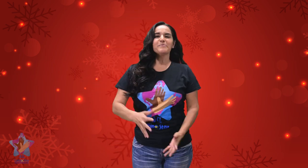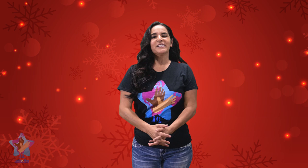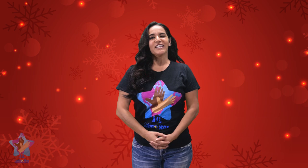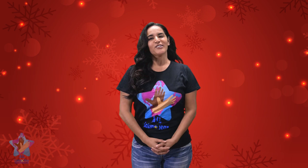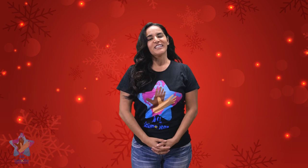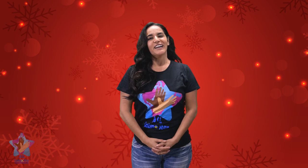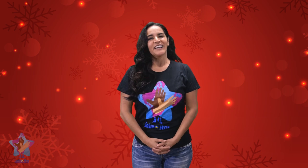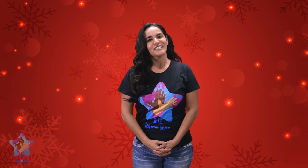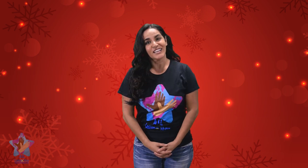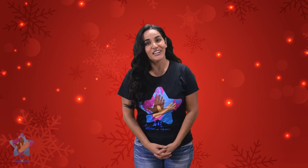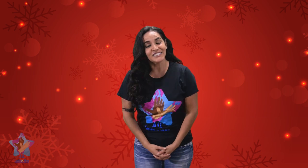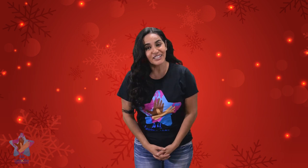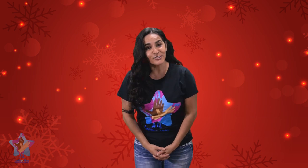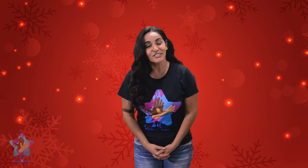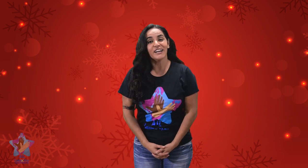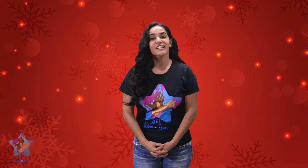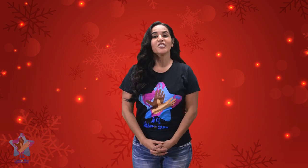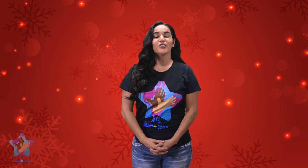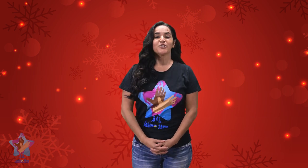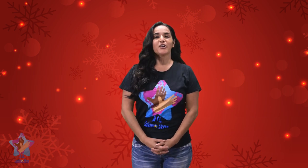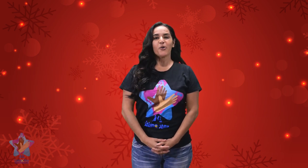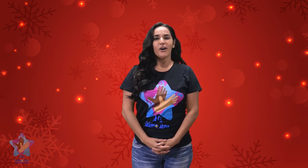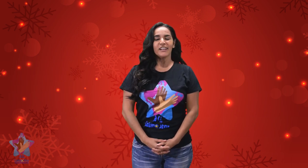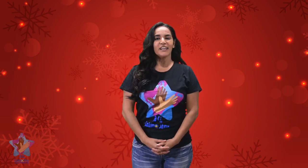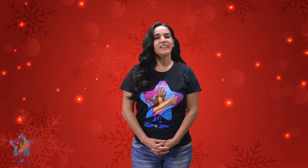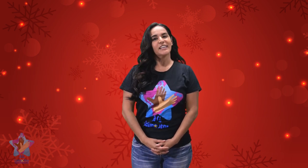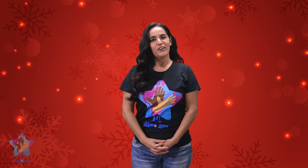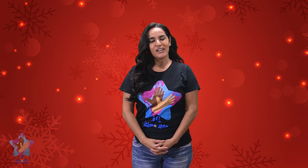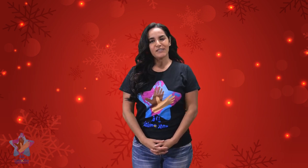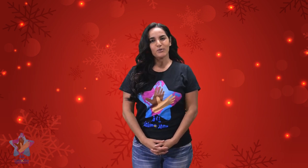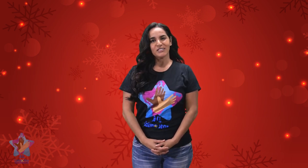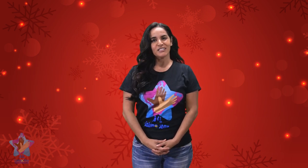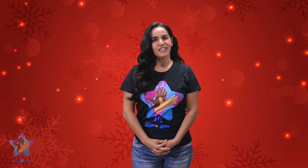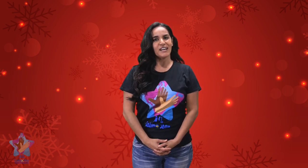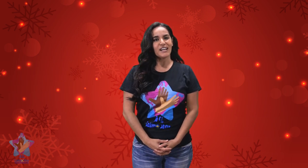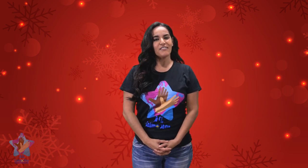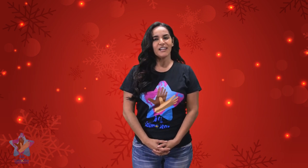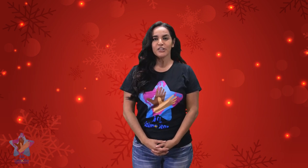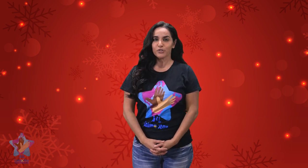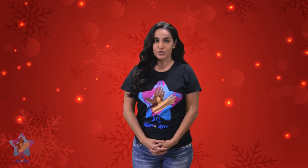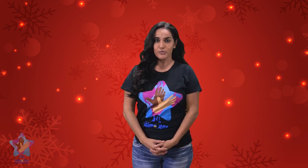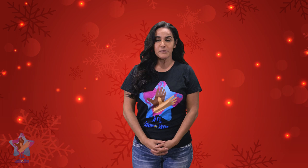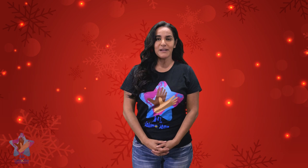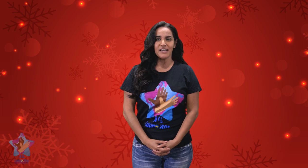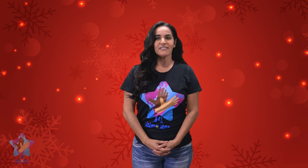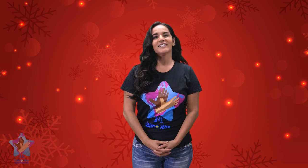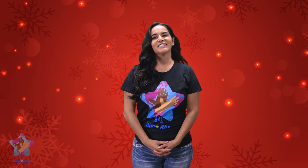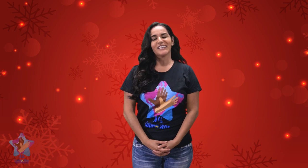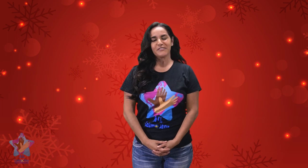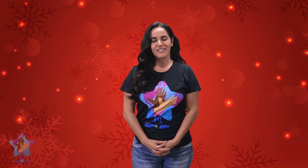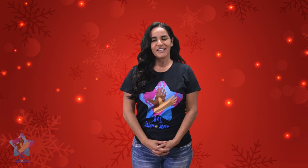bienvenidos a ASL Latino Star. Yo soy Juana y ahora vamos a estar hablando sobre palabras de Navidad.